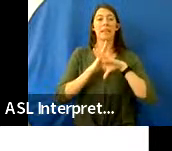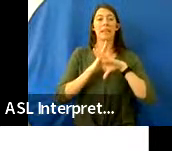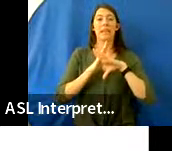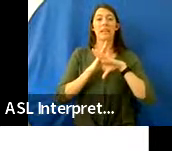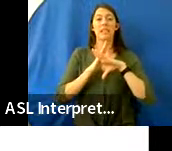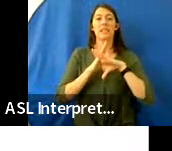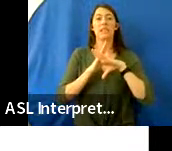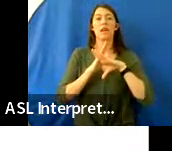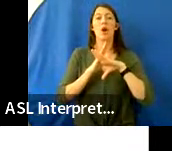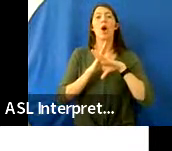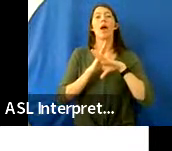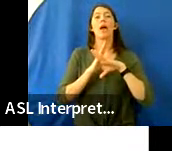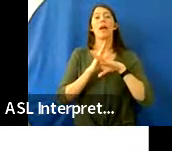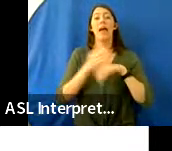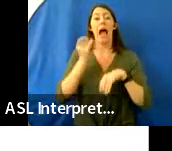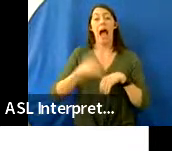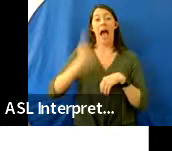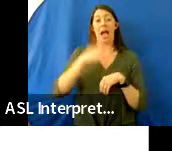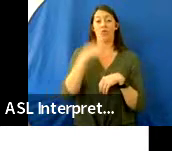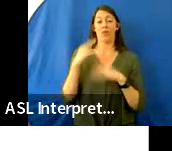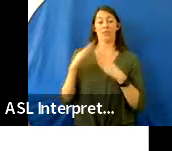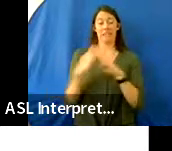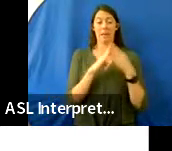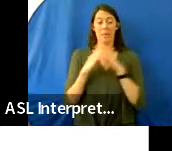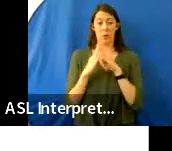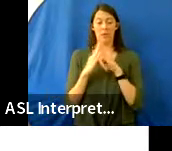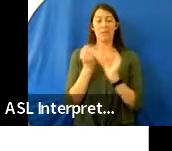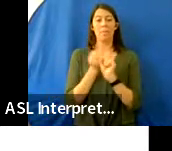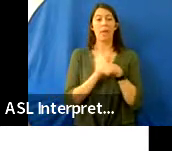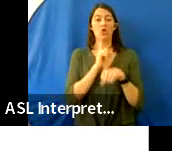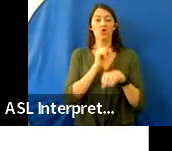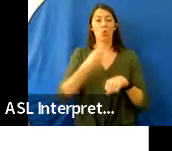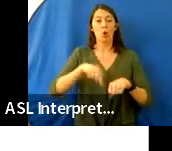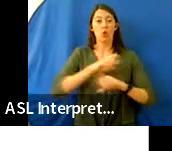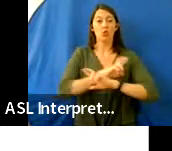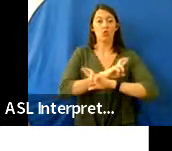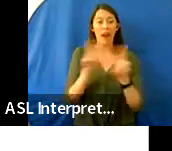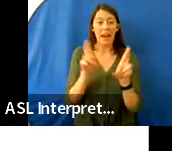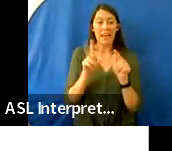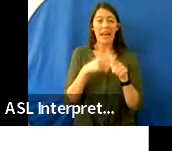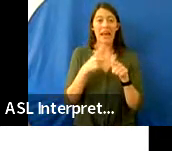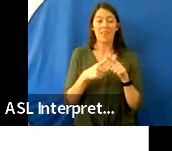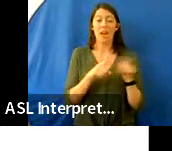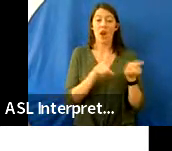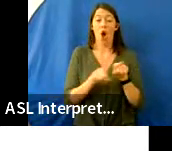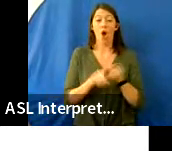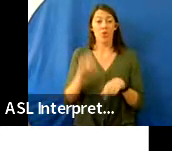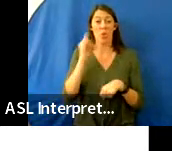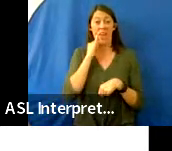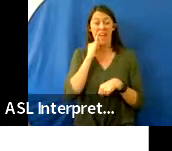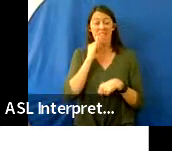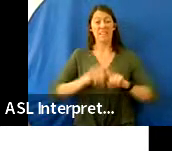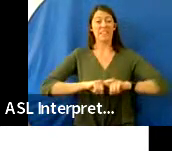where the greatest risk is, and we need to be on guard for that possible severe variant of the future.